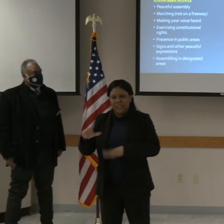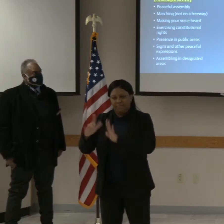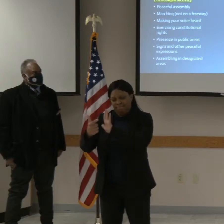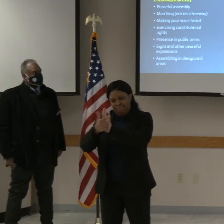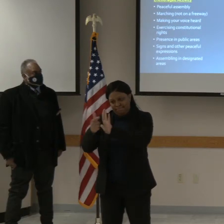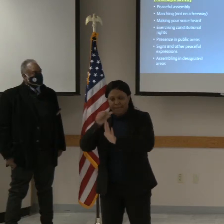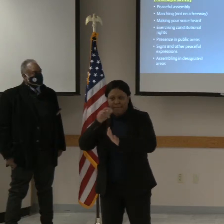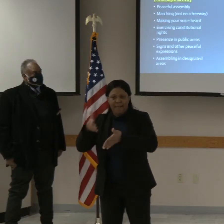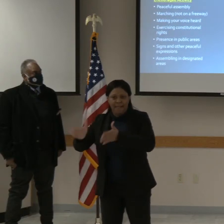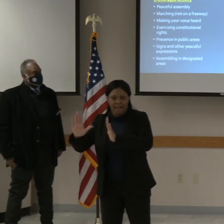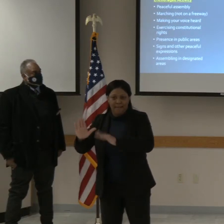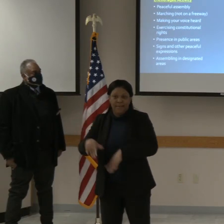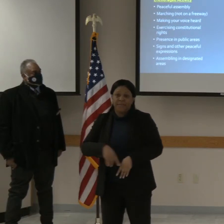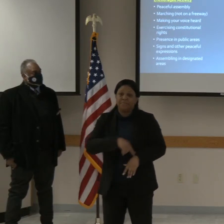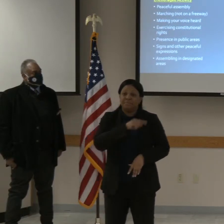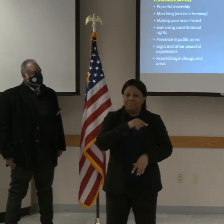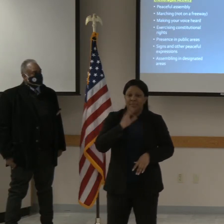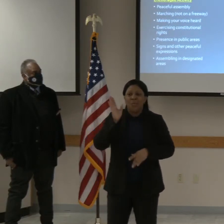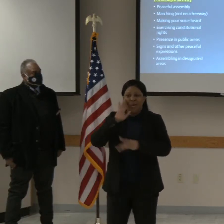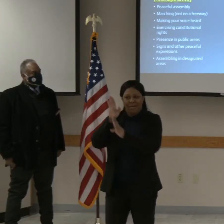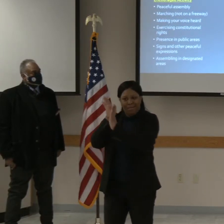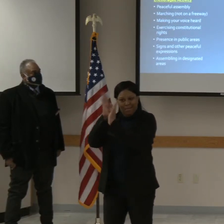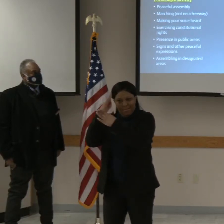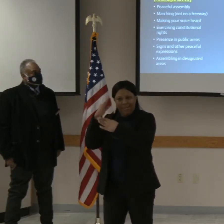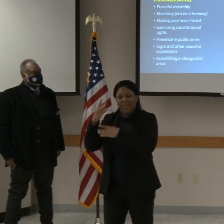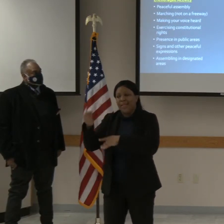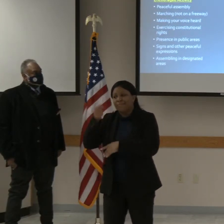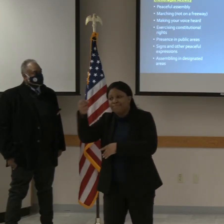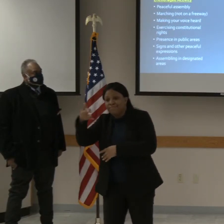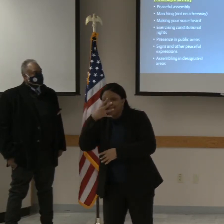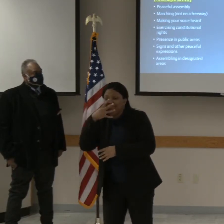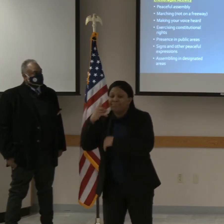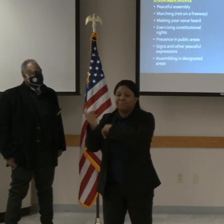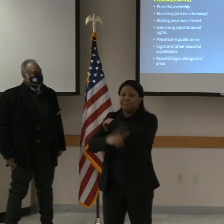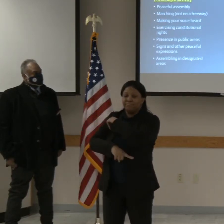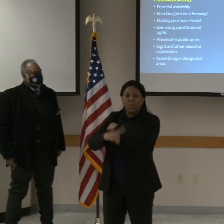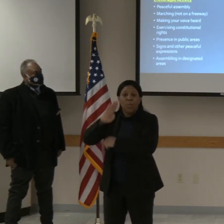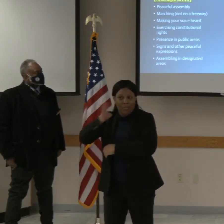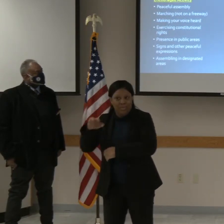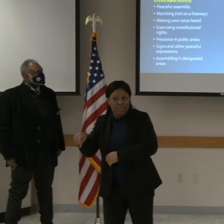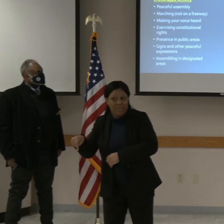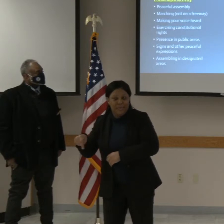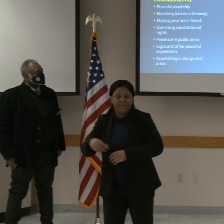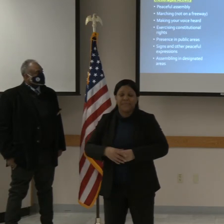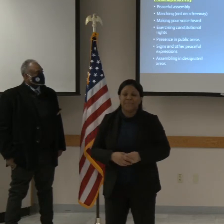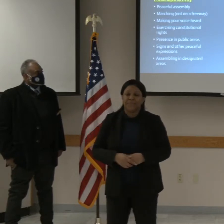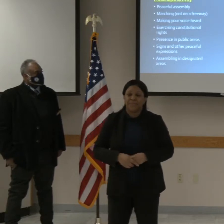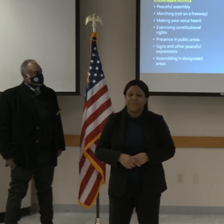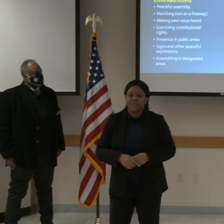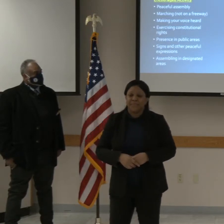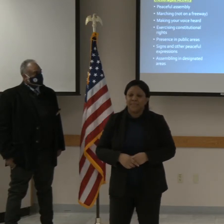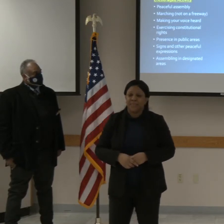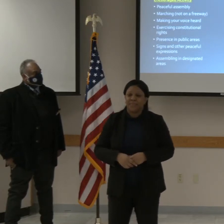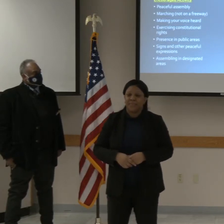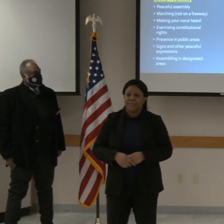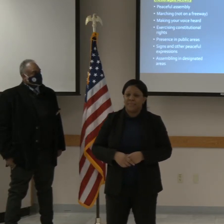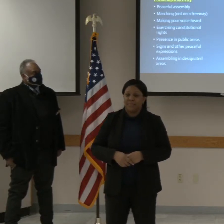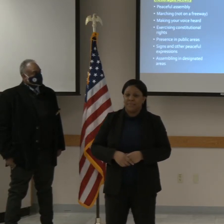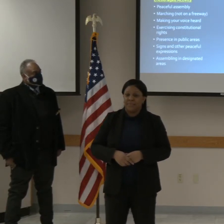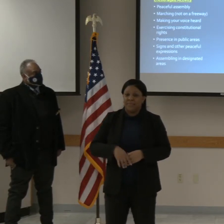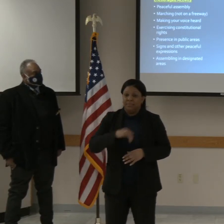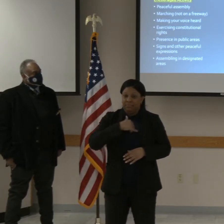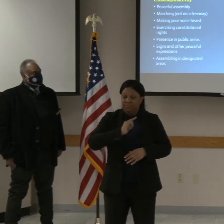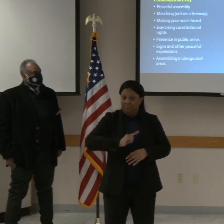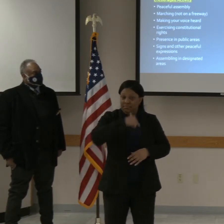in trouble should you choose to partake in those activities. That said, I have the honor of introducing the Commissioner of